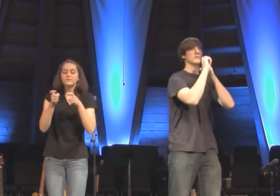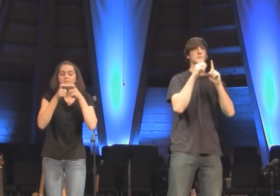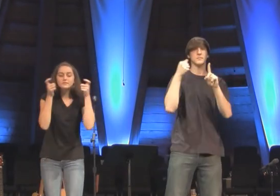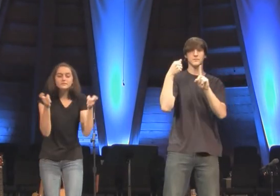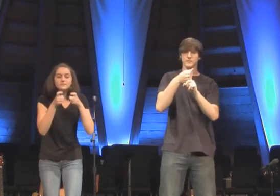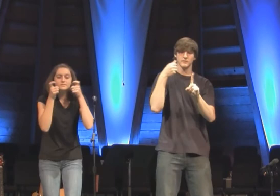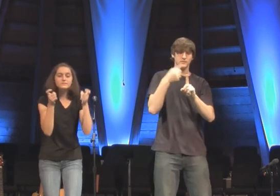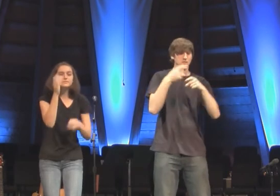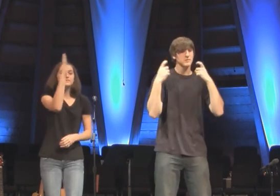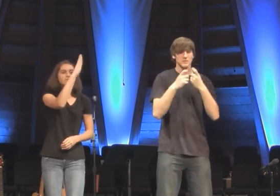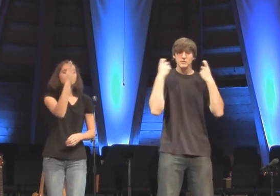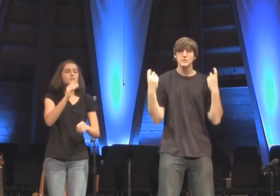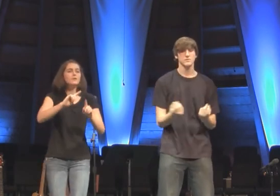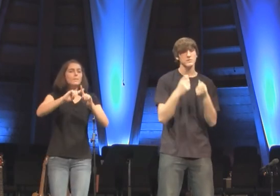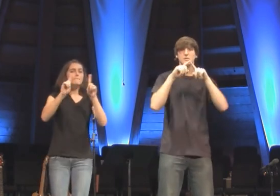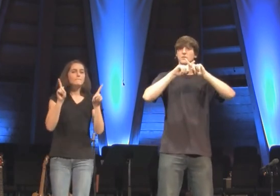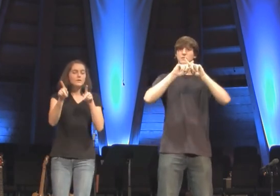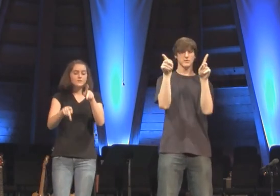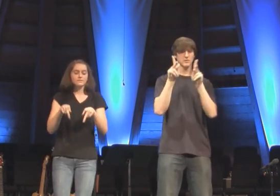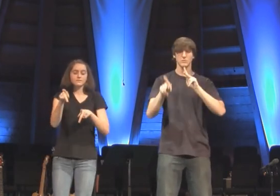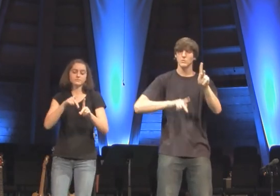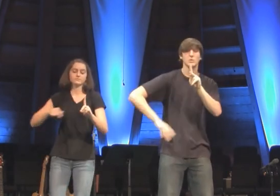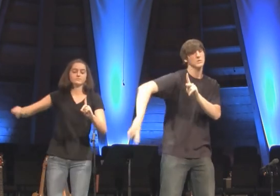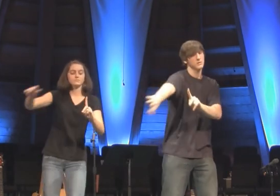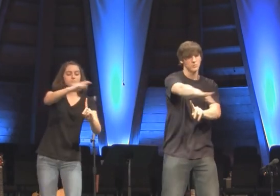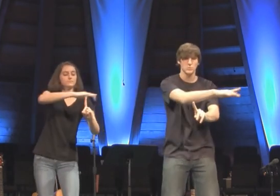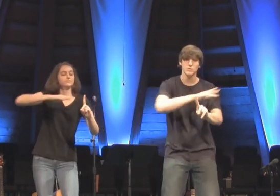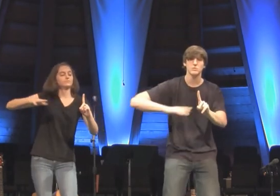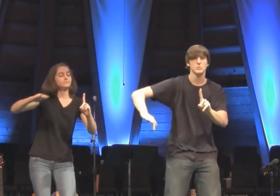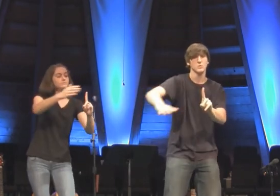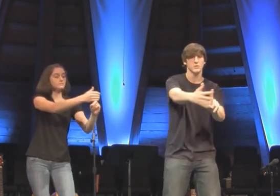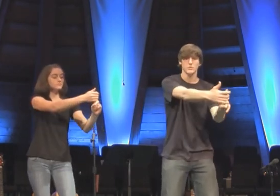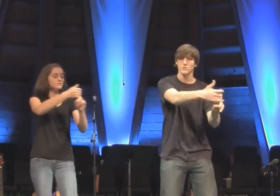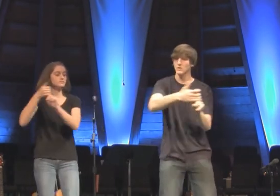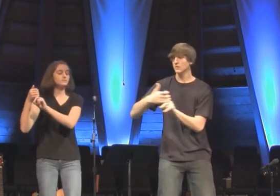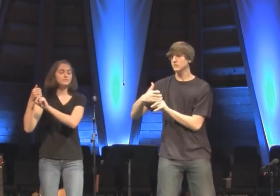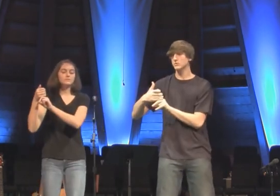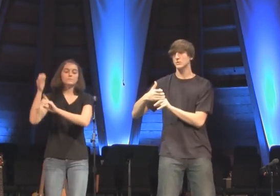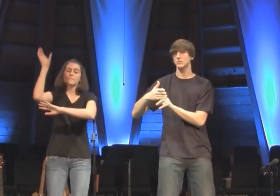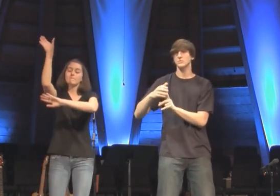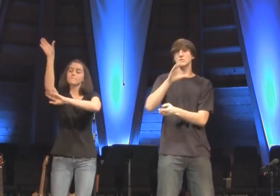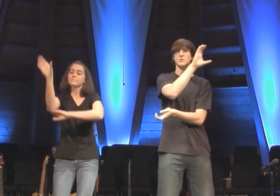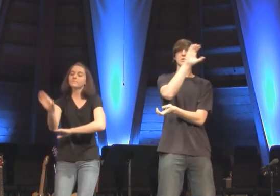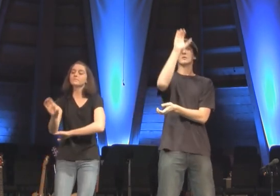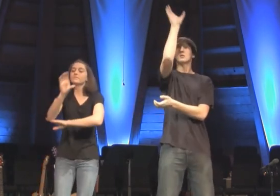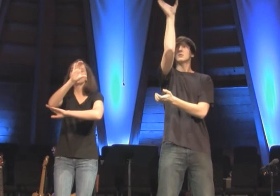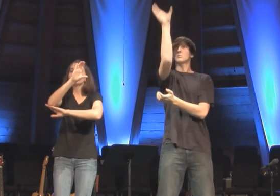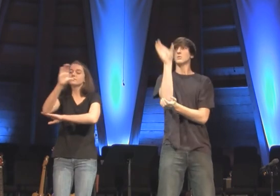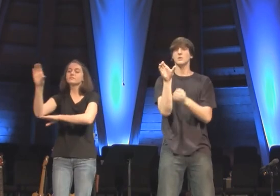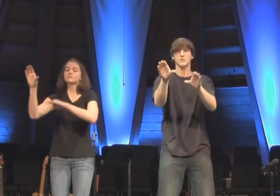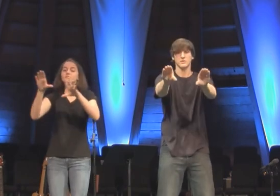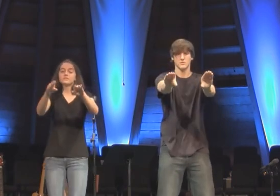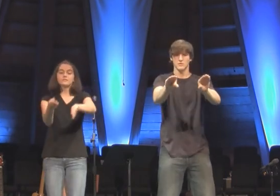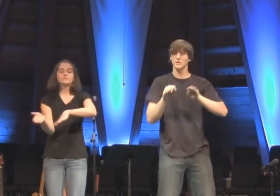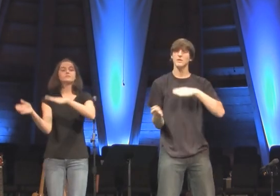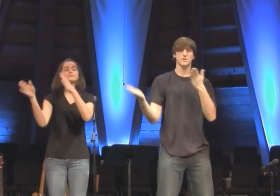And though he never, ever dared a single thing wrong He was the one the crowd chose, and then he walked on, and he